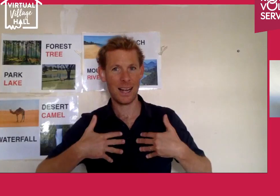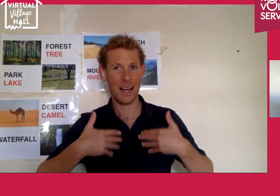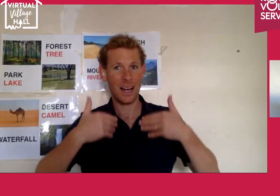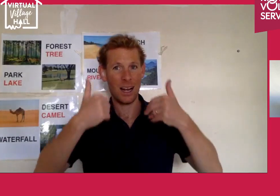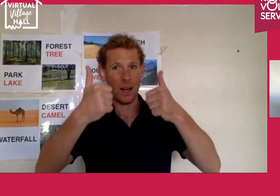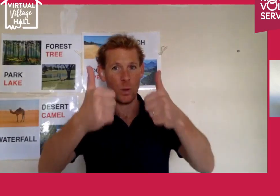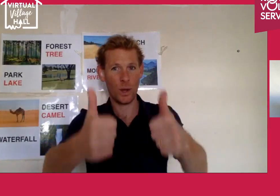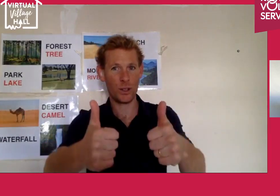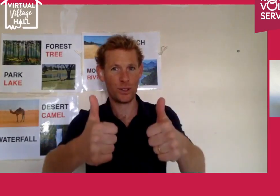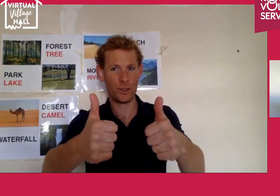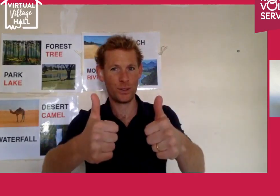How are you?